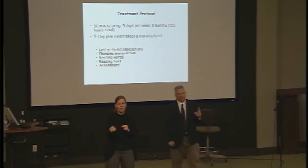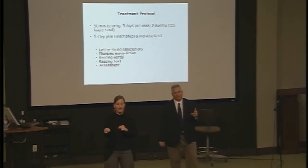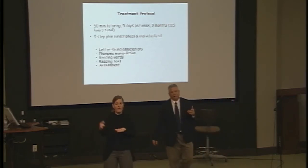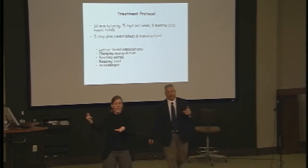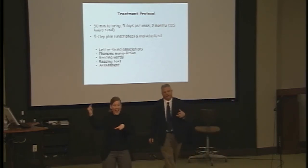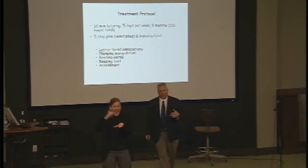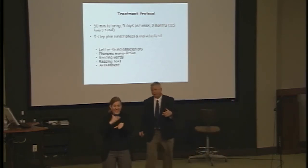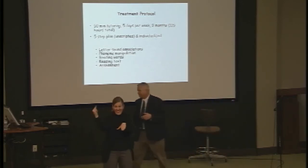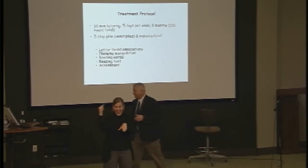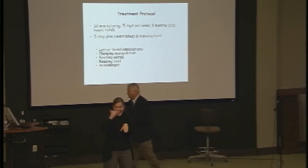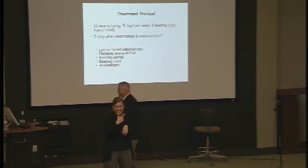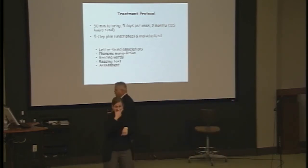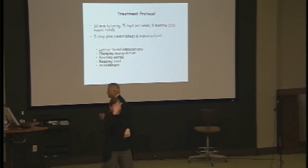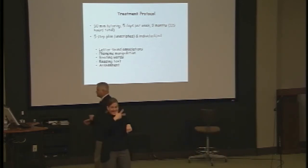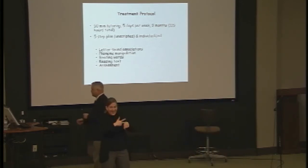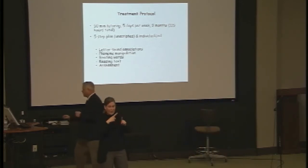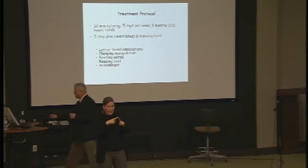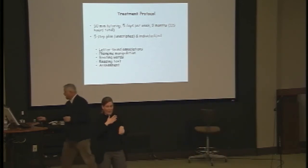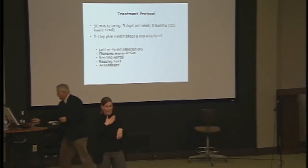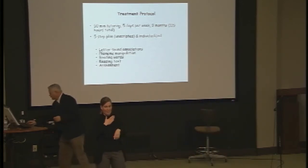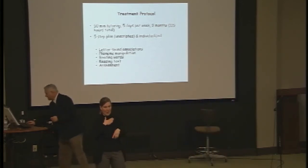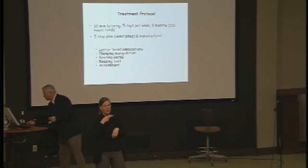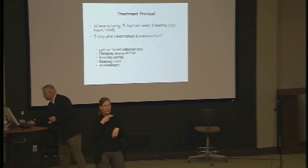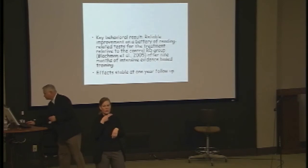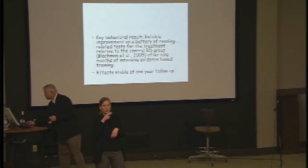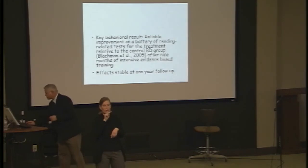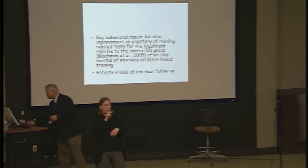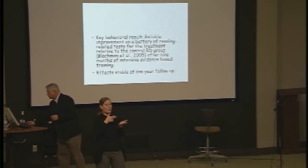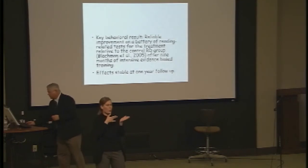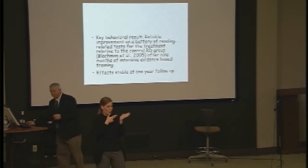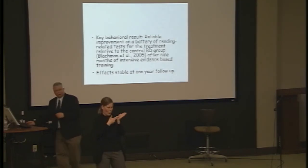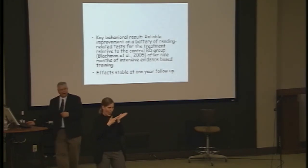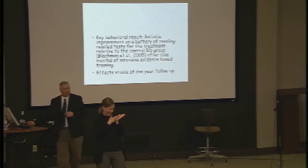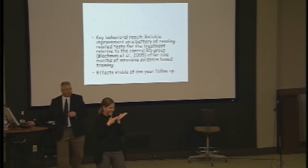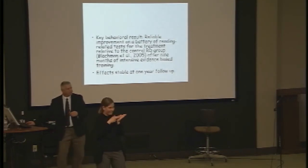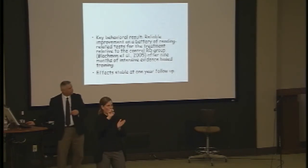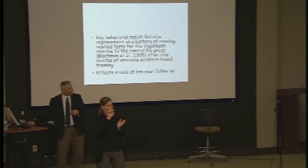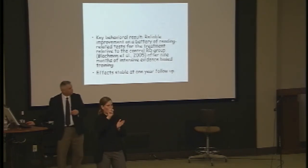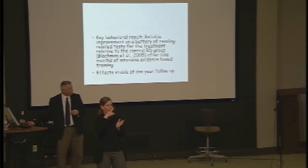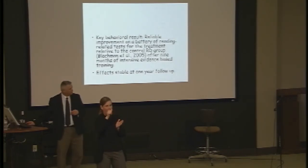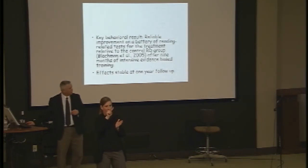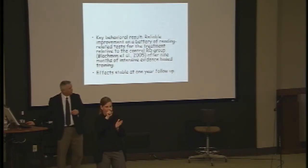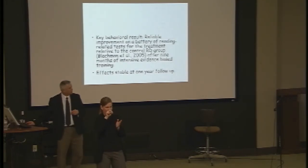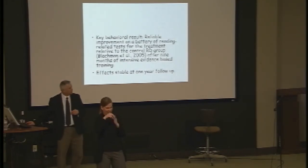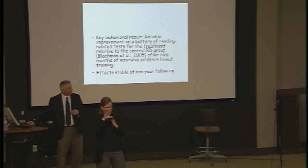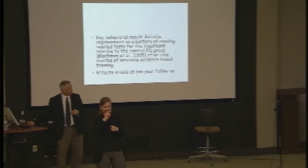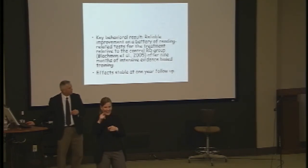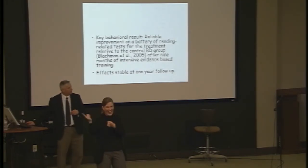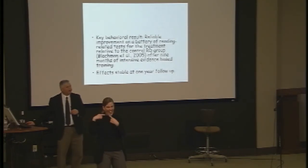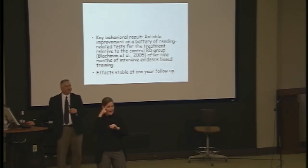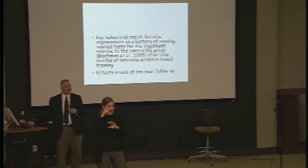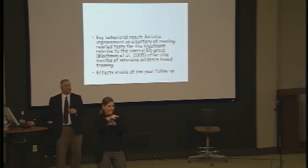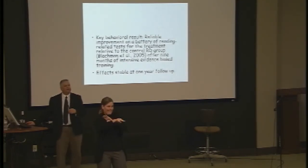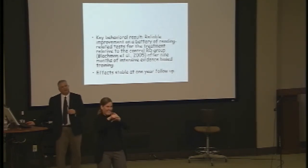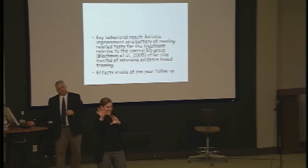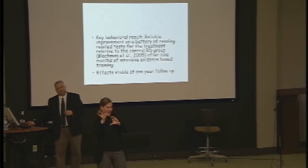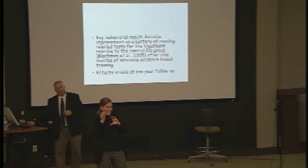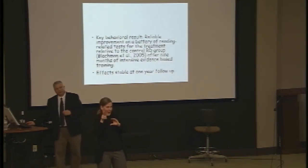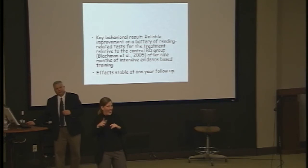this simple fMRI test that I developed for this. And we found that the treatment group did much better.